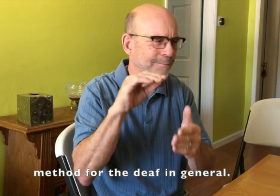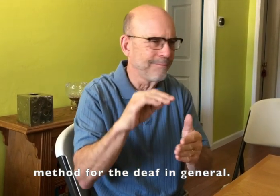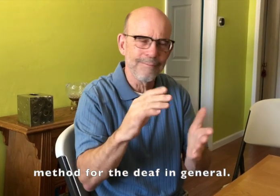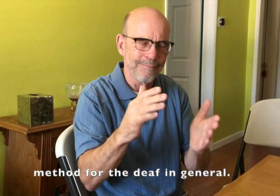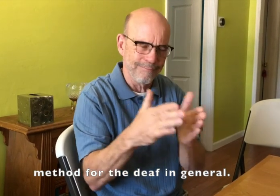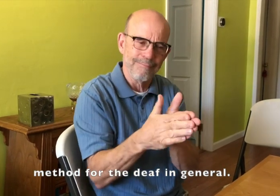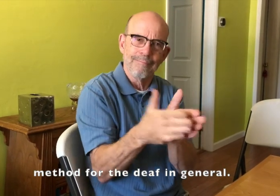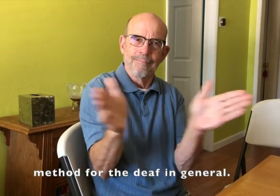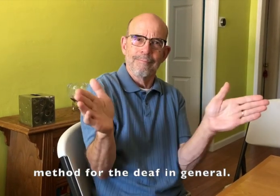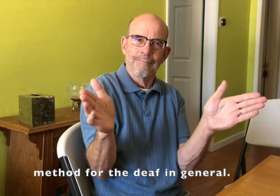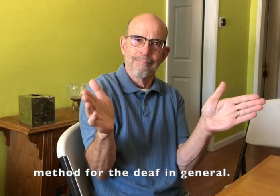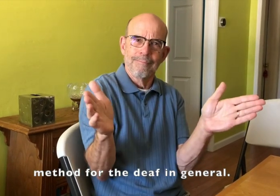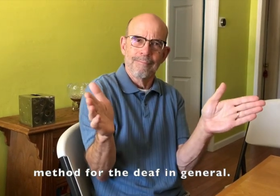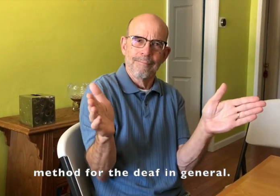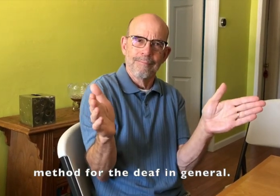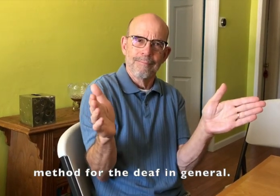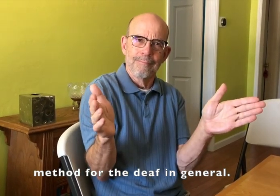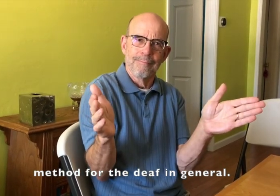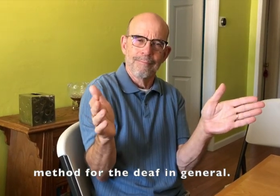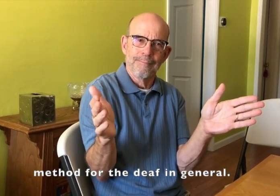in general. It's sign.